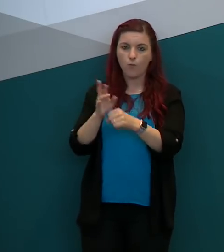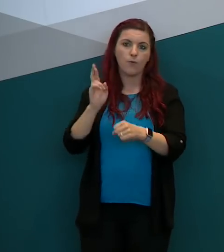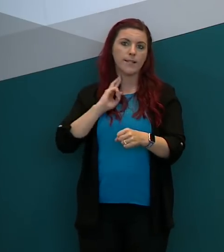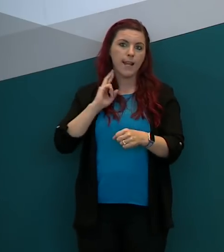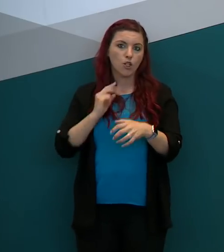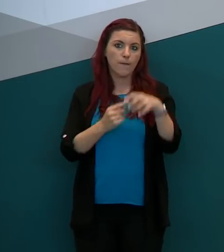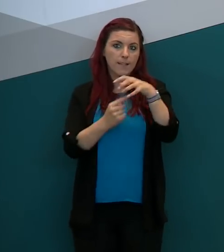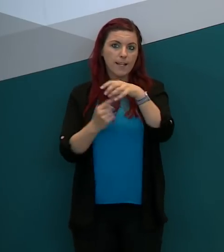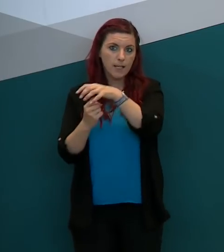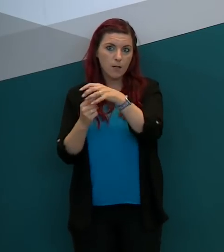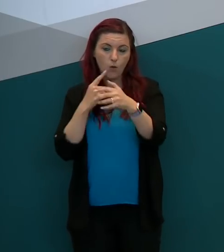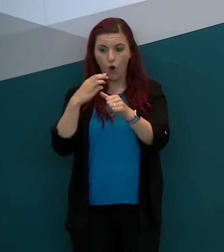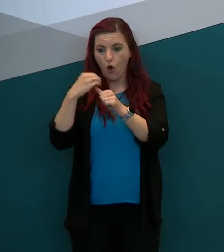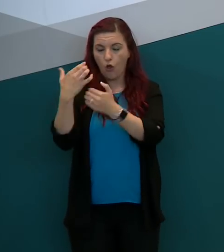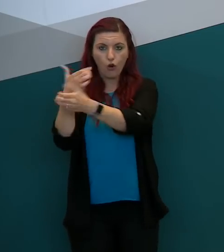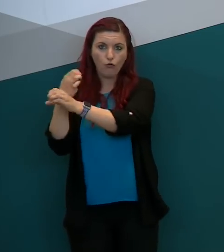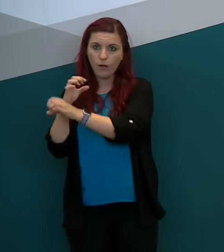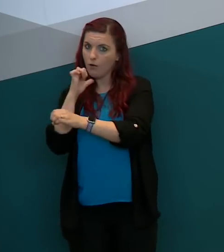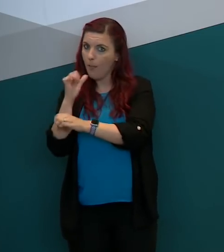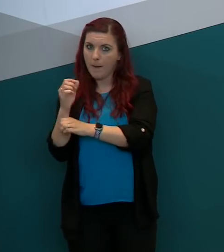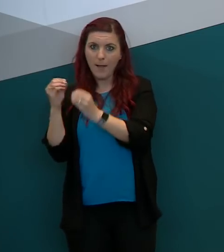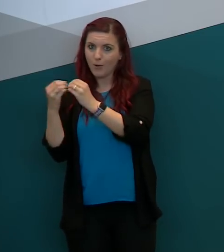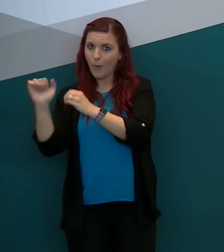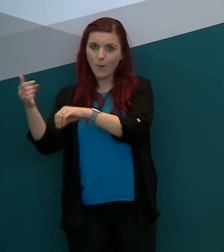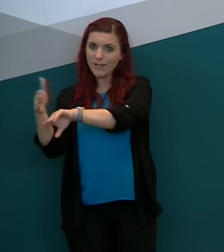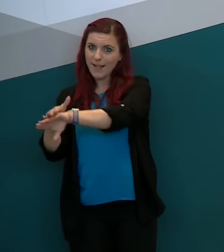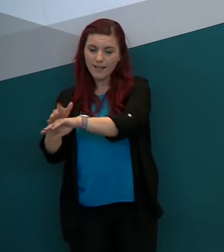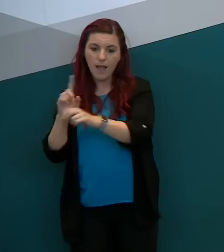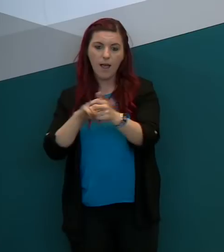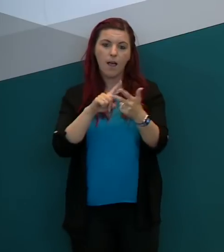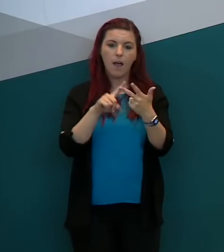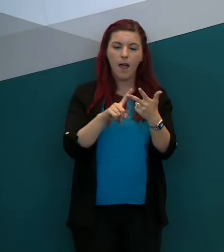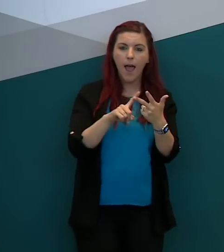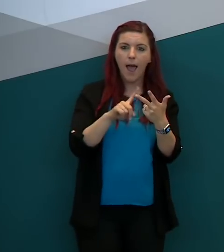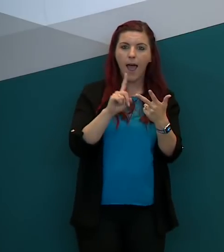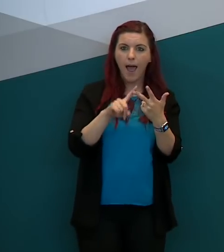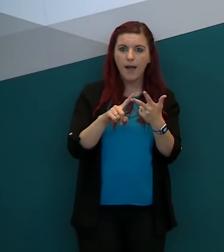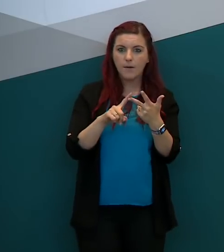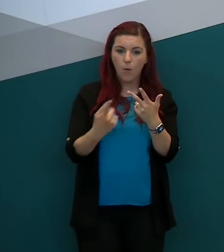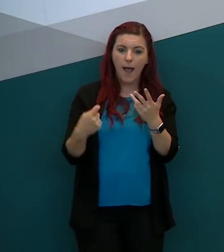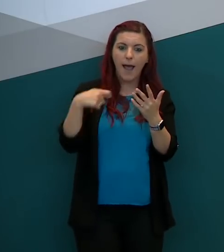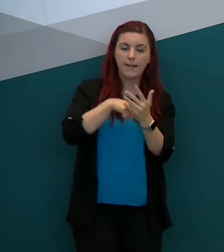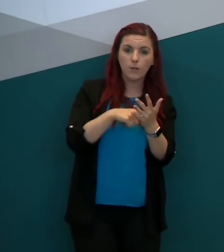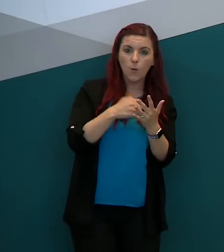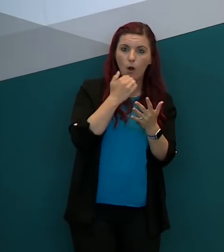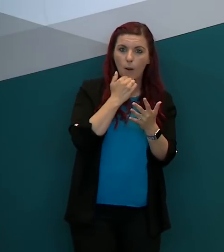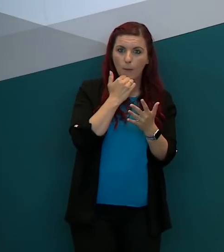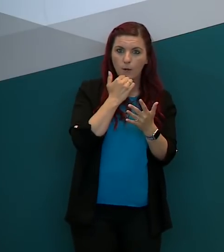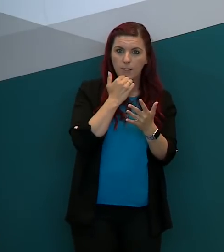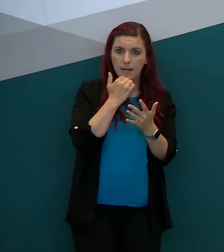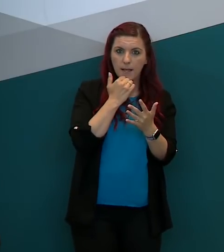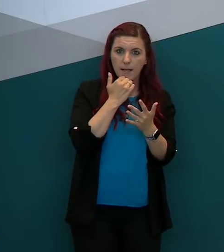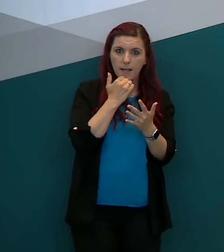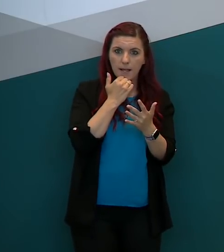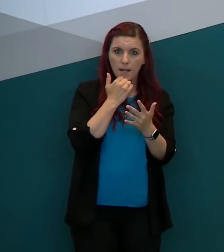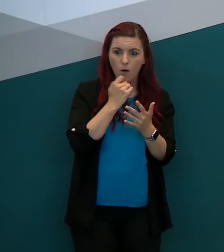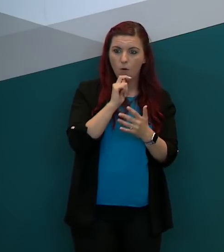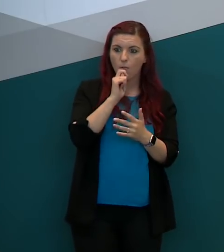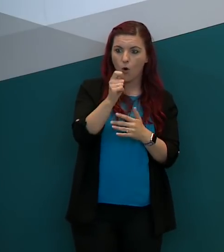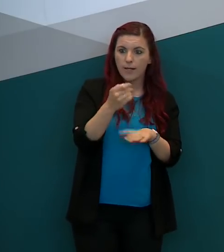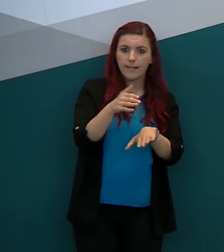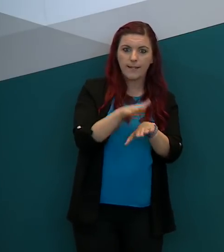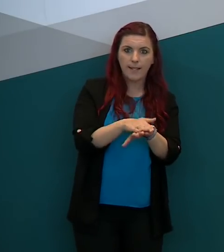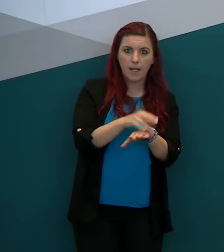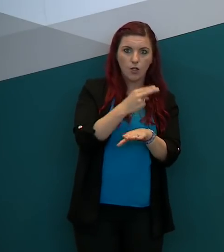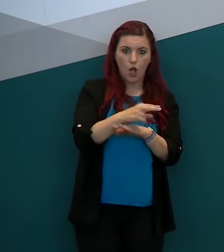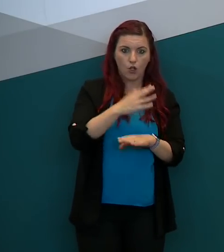is not the case in many countries. We've also been adding to our reported deaths,